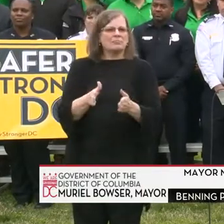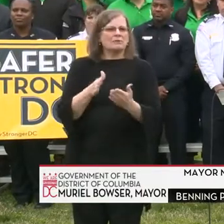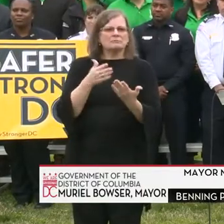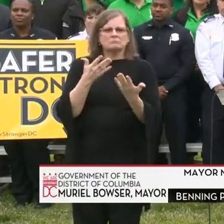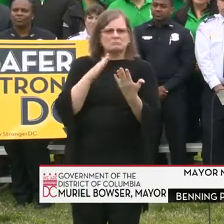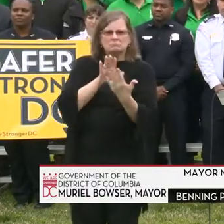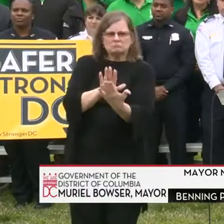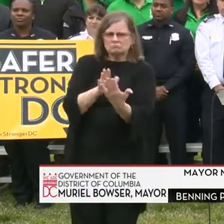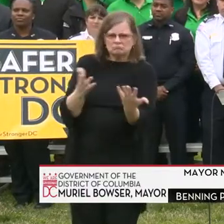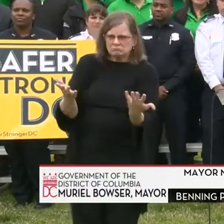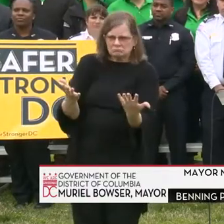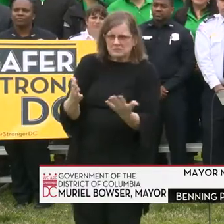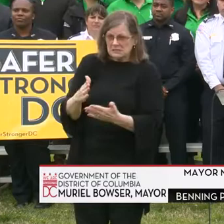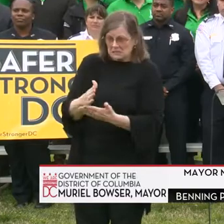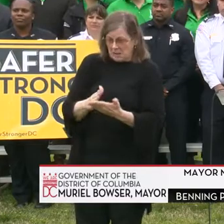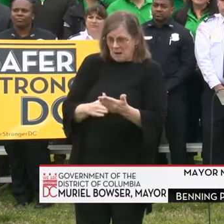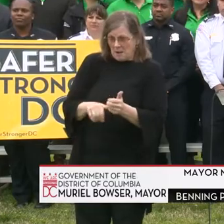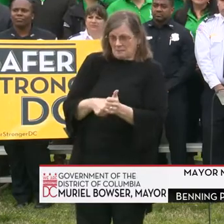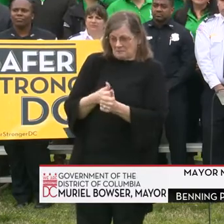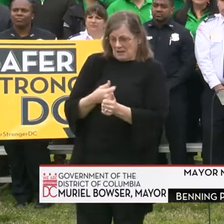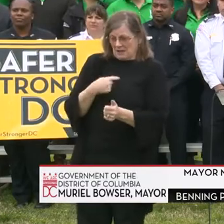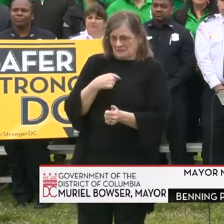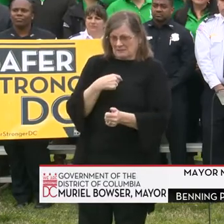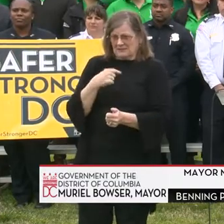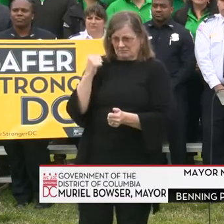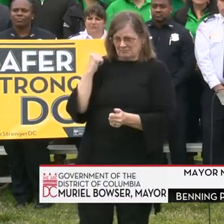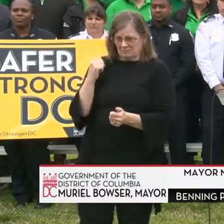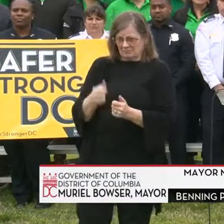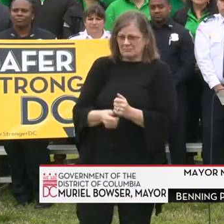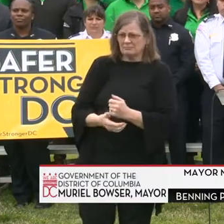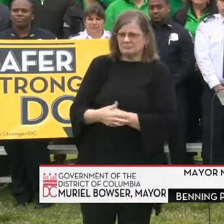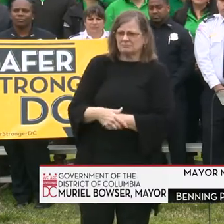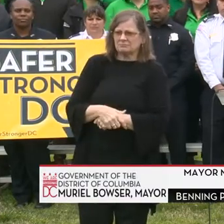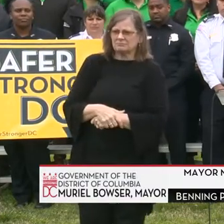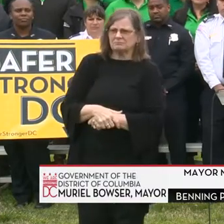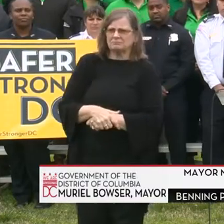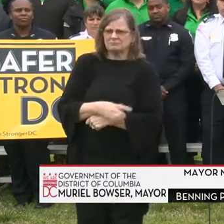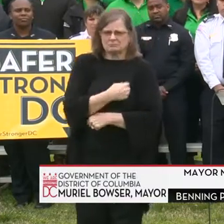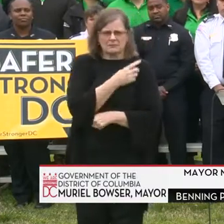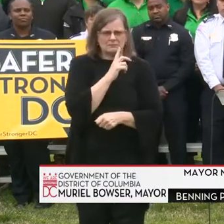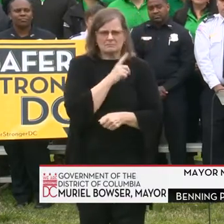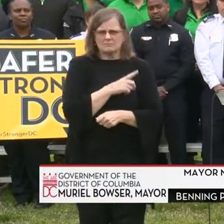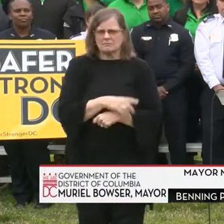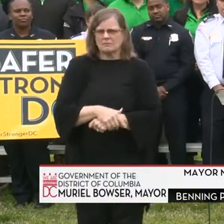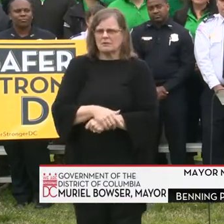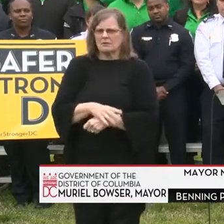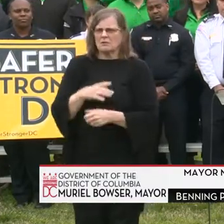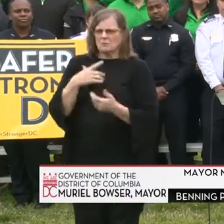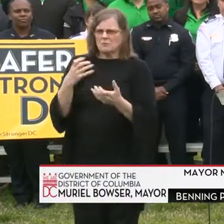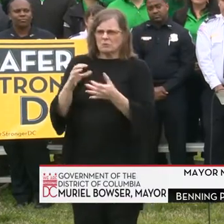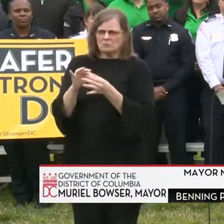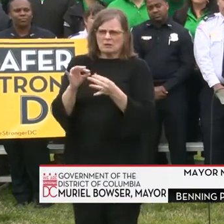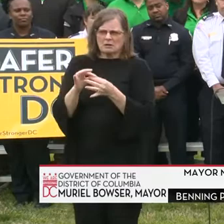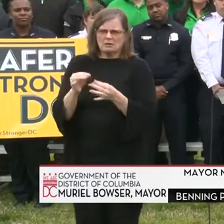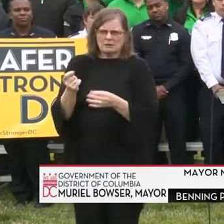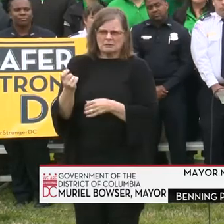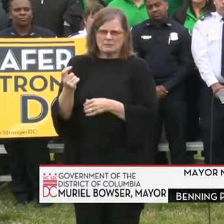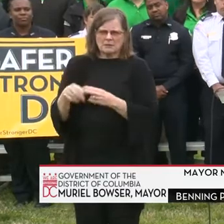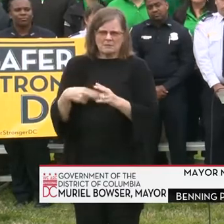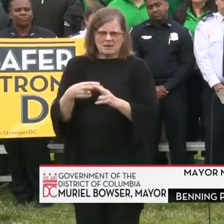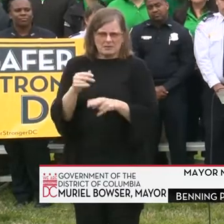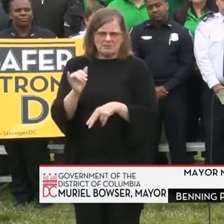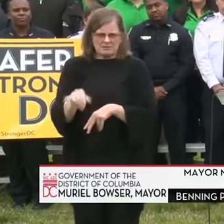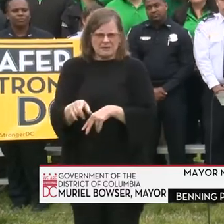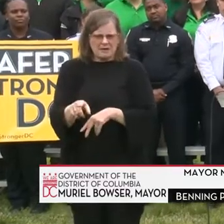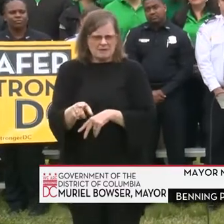people behind you are going. Could you talk about that a bit? Absolutely. So I talked a little bit already, Sam, about